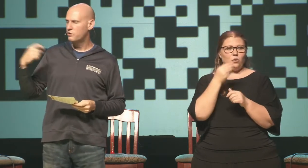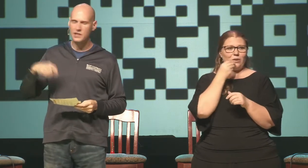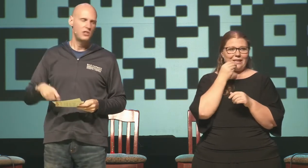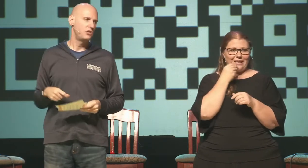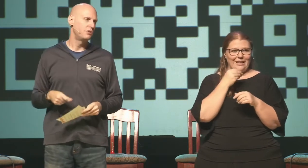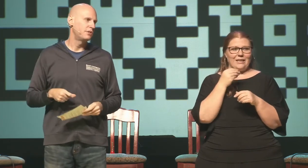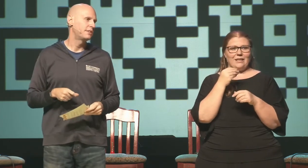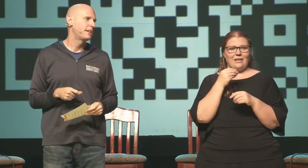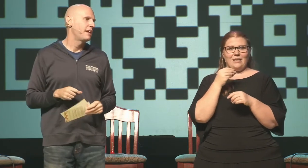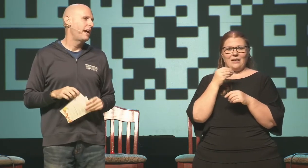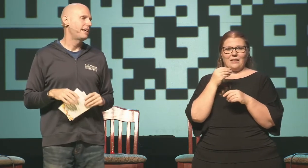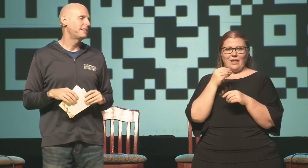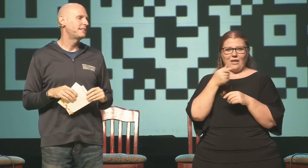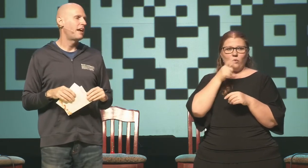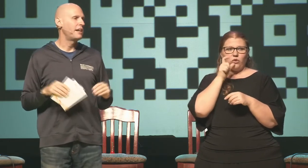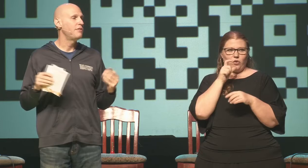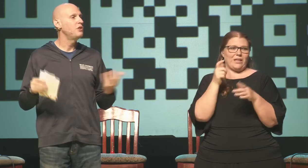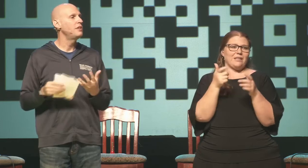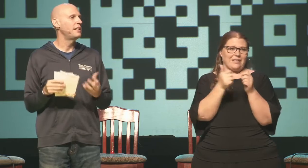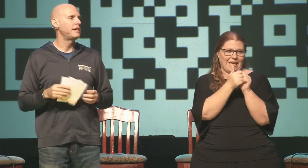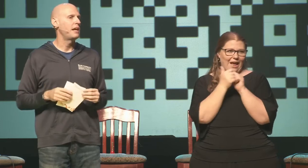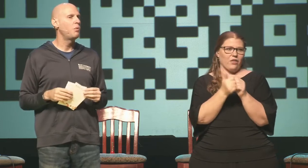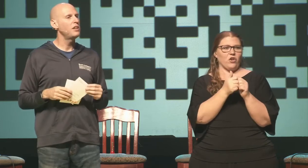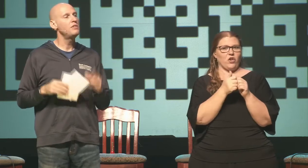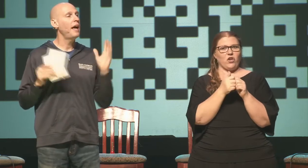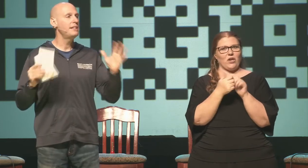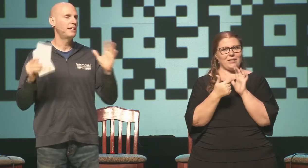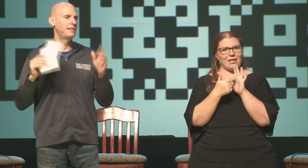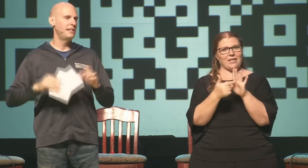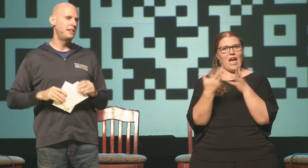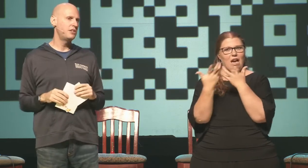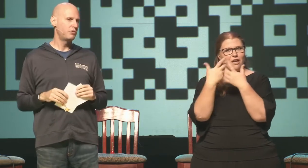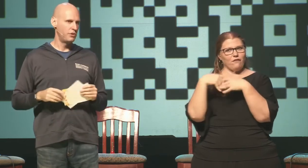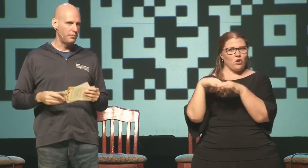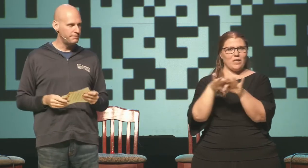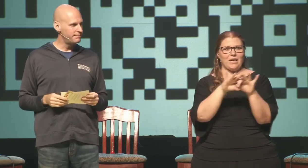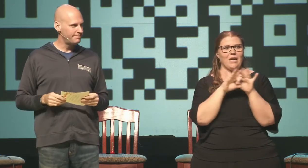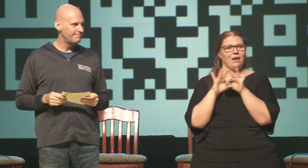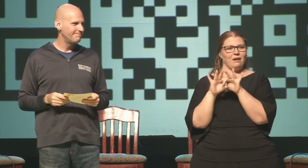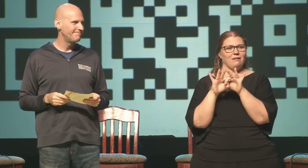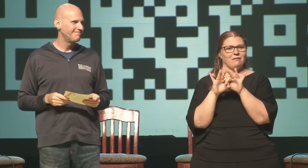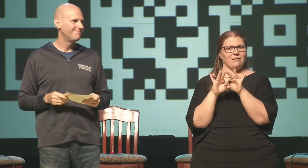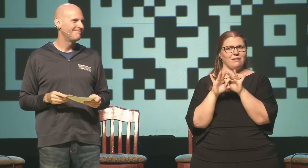and we'll drink the juice as a sign of unity. And what unites us in this room